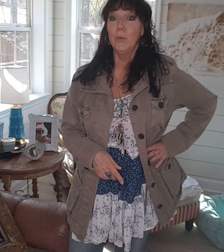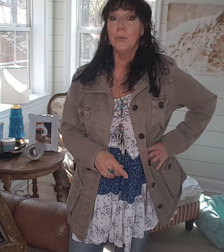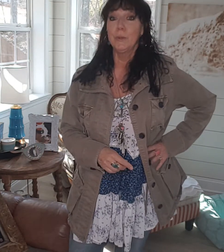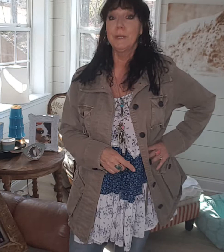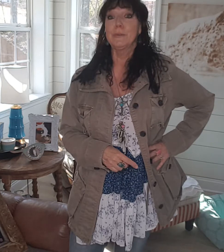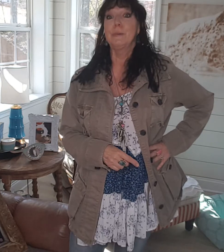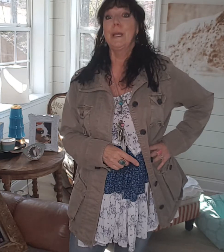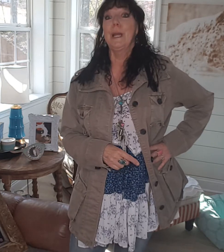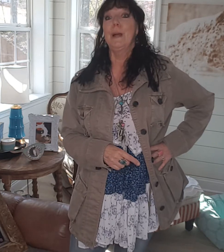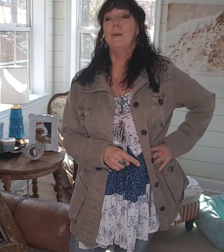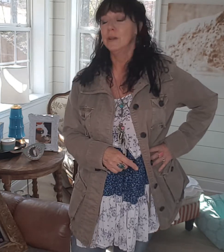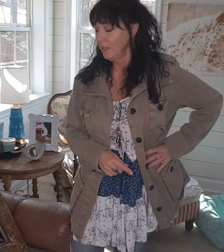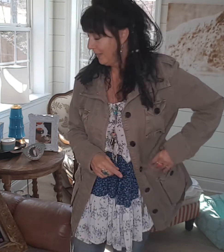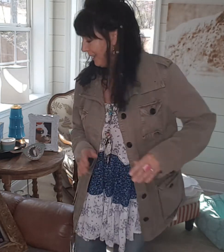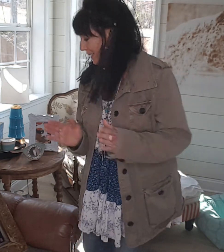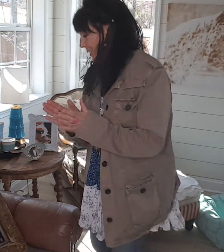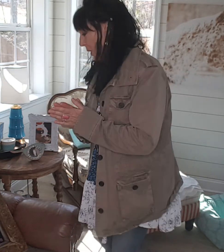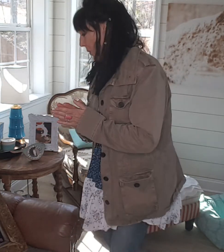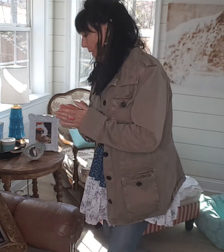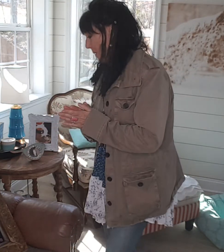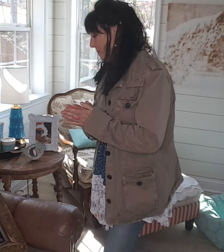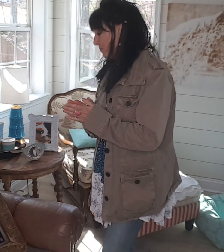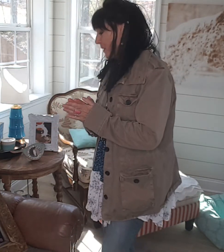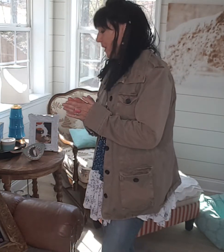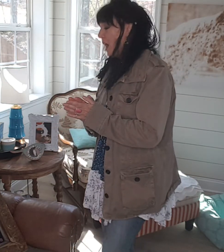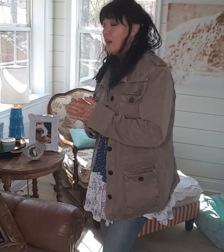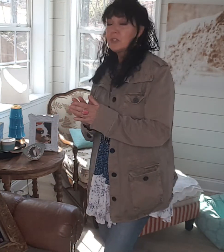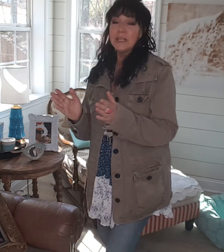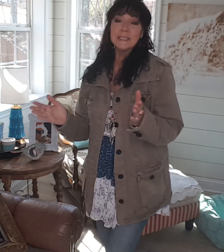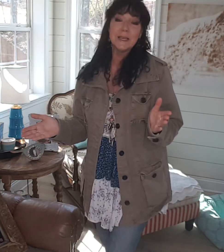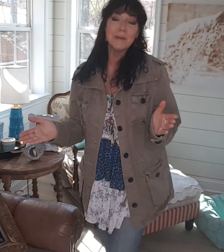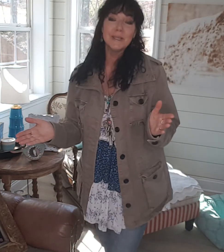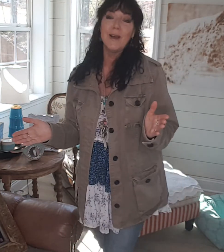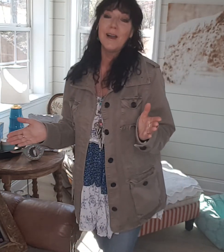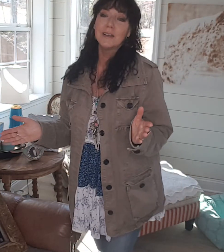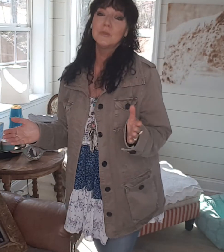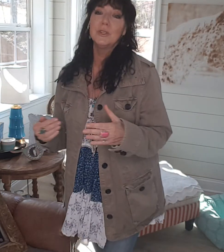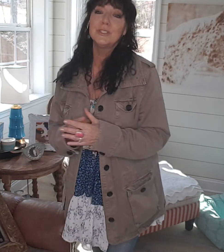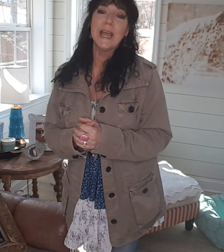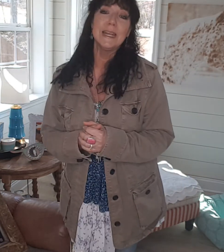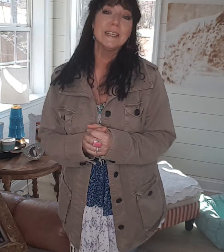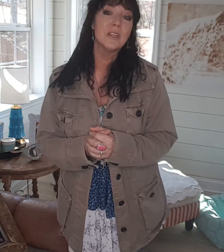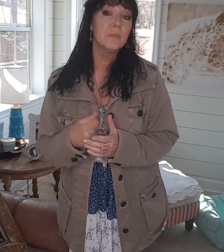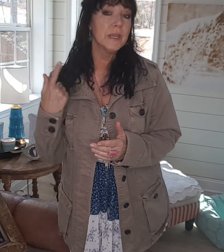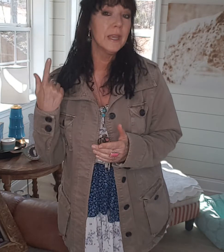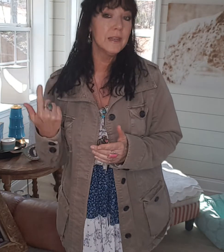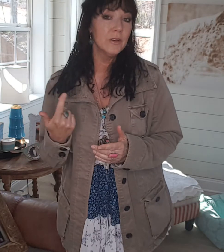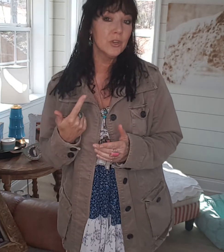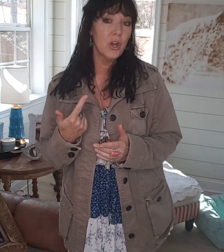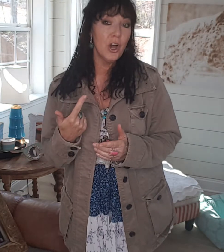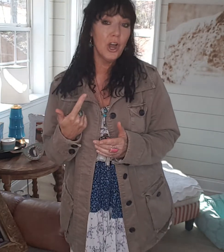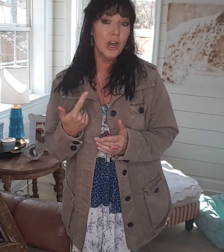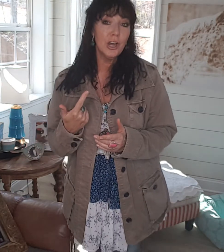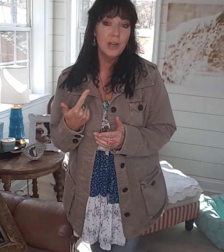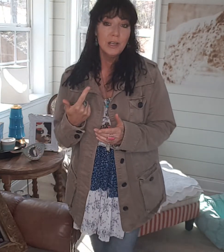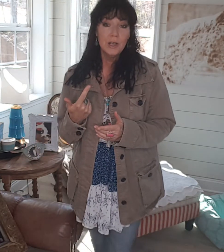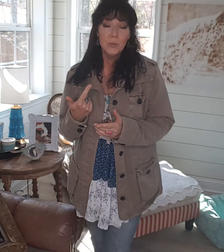we're in big trouble now. So I also like to tell my dogs when their daddy gets home, they can't hear the car